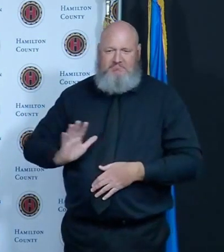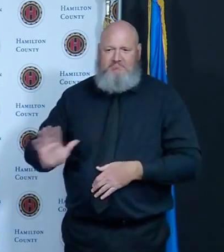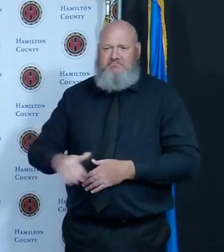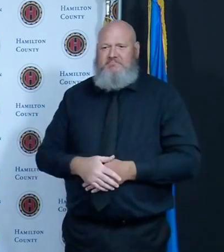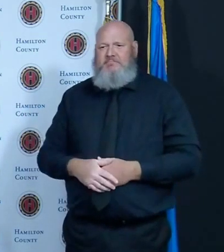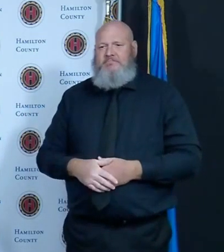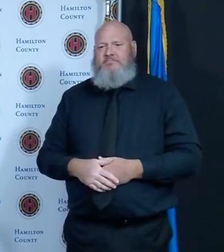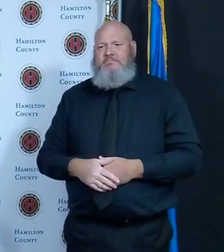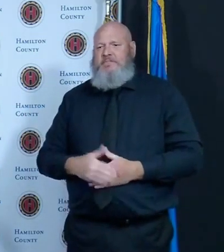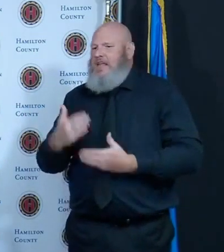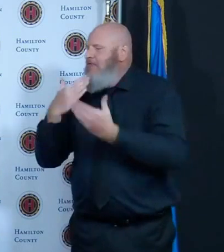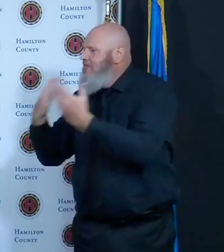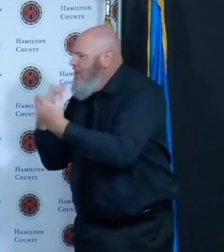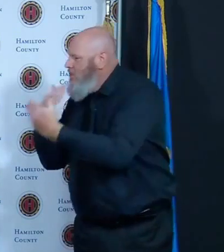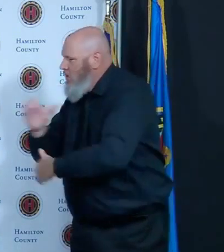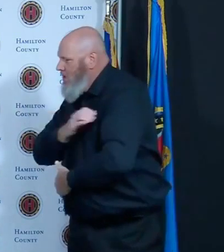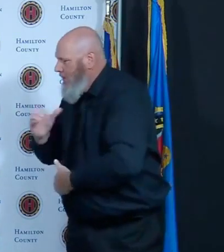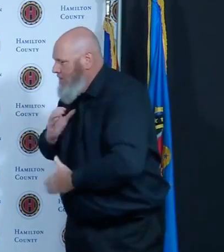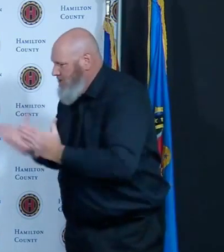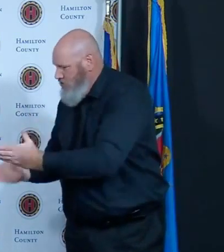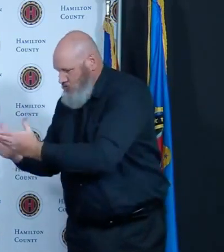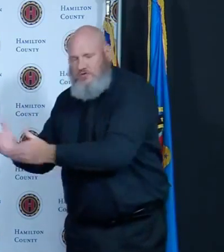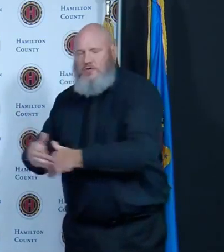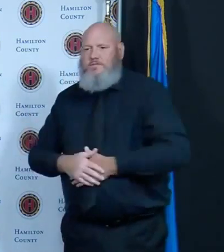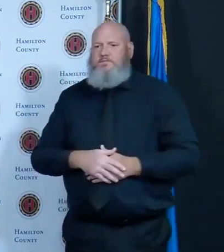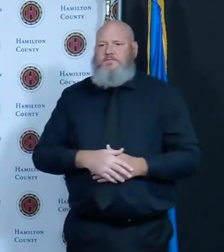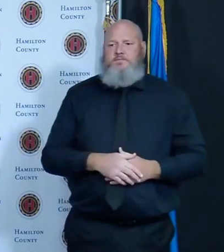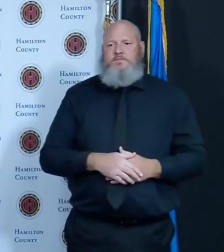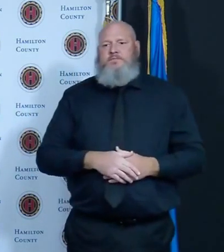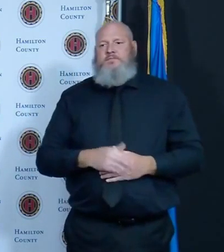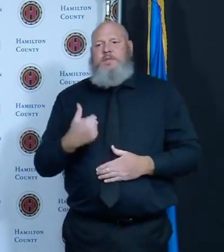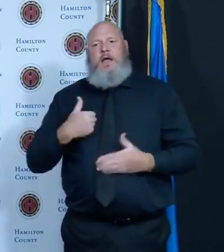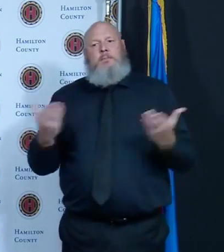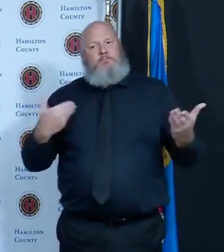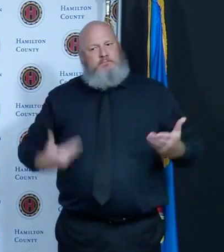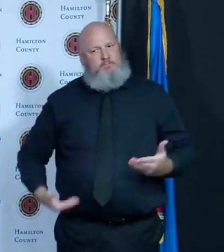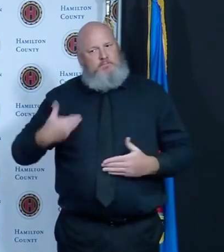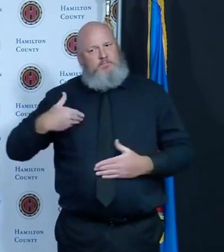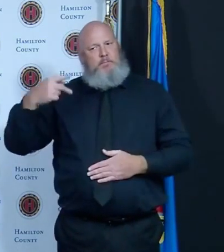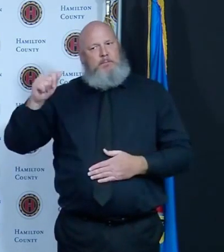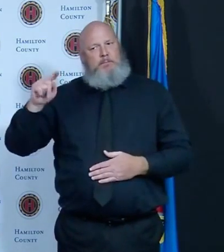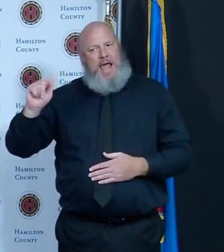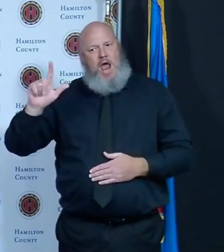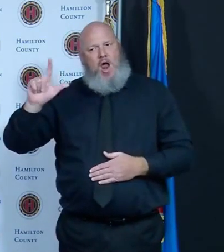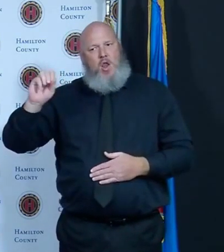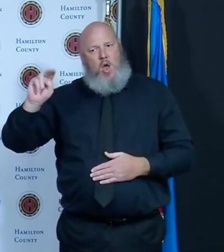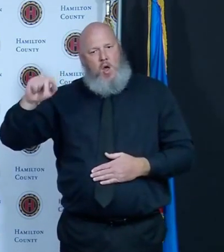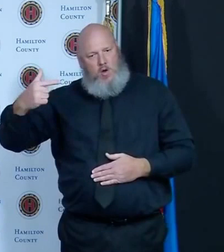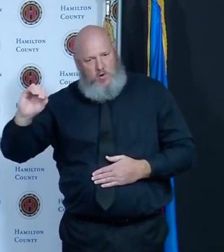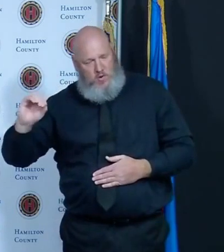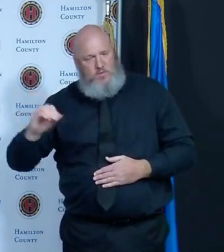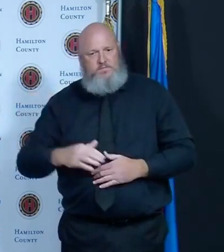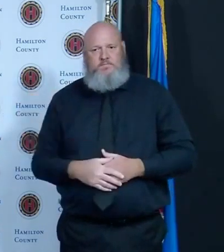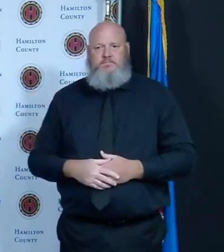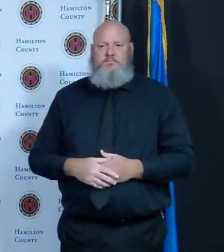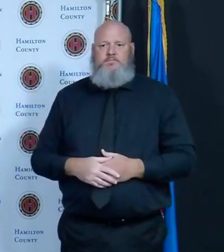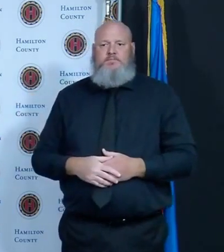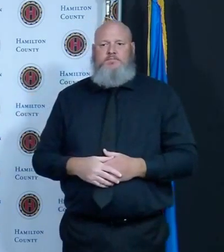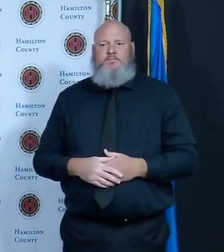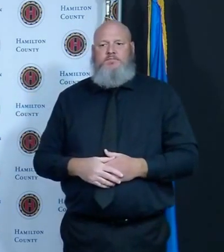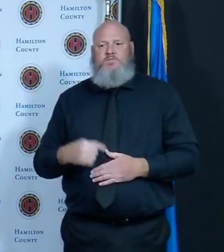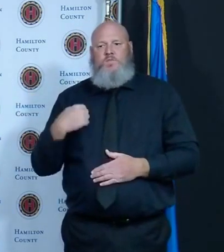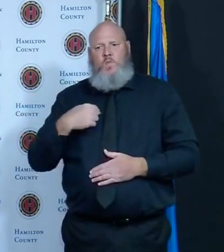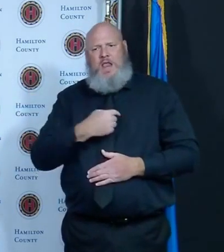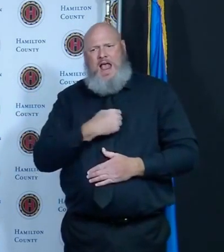Thank you, Commissioner Dreihaus. I'm Pat Longo, and I'm the President and CEO of HCDC Inc. We are a multifaceted